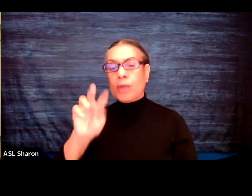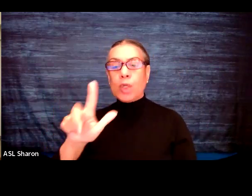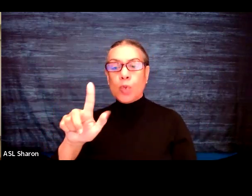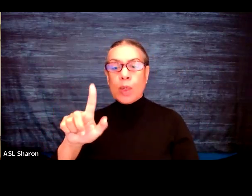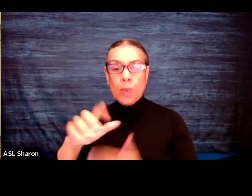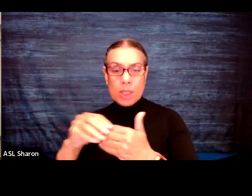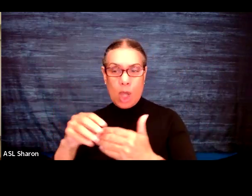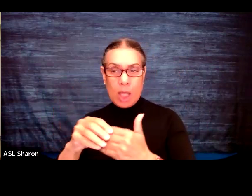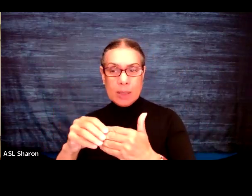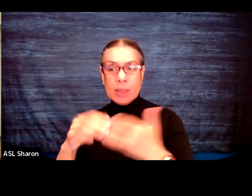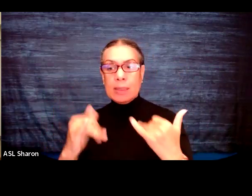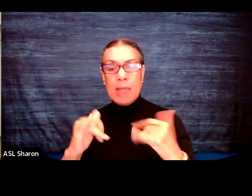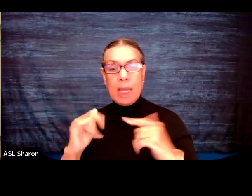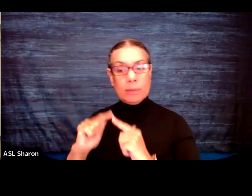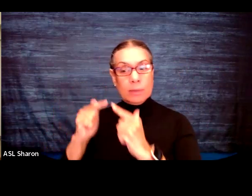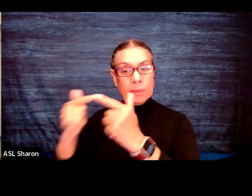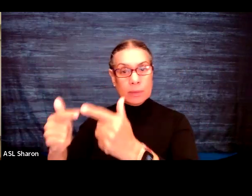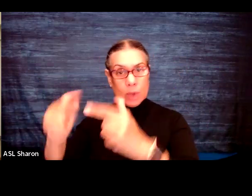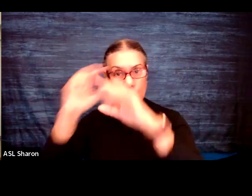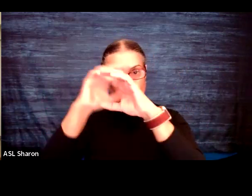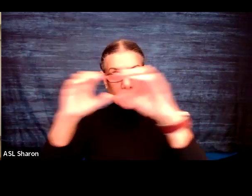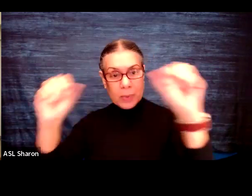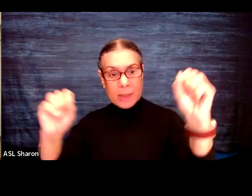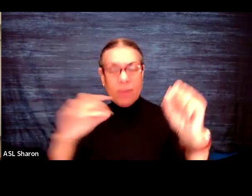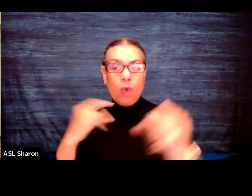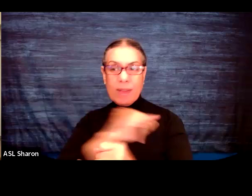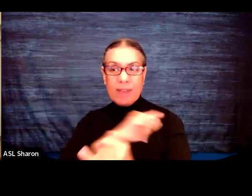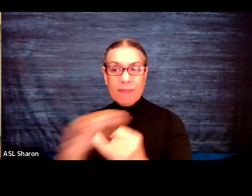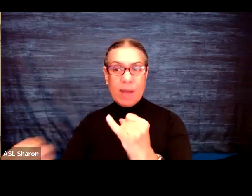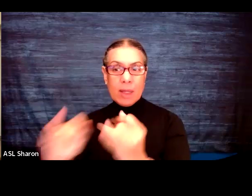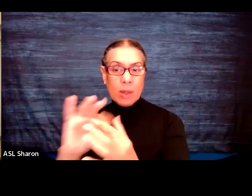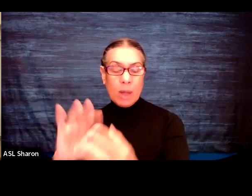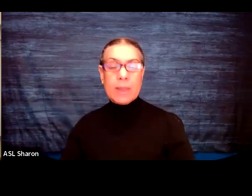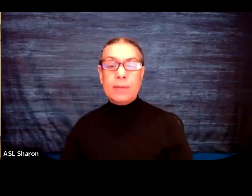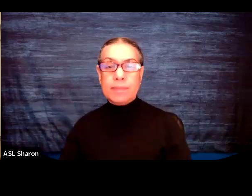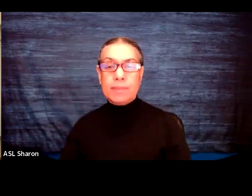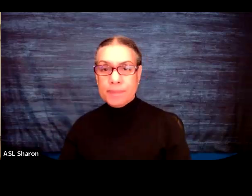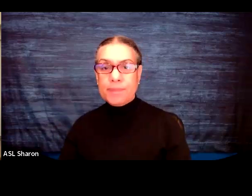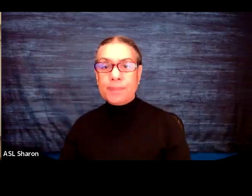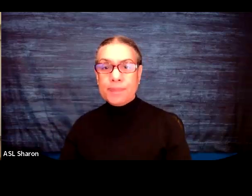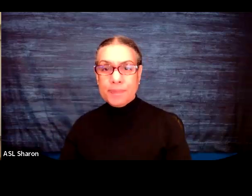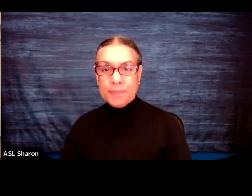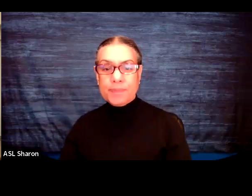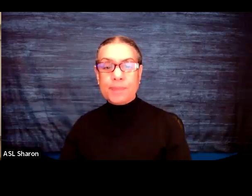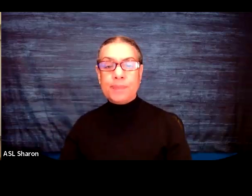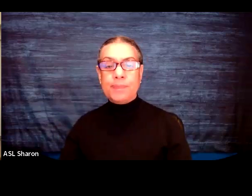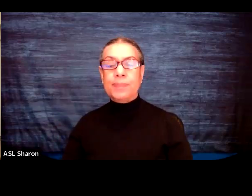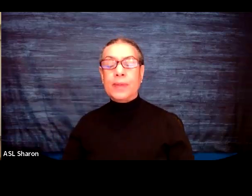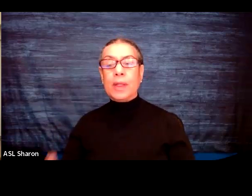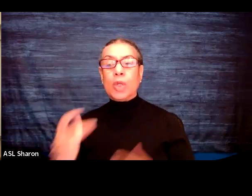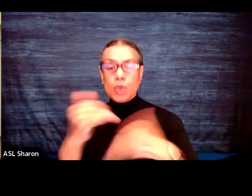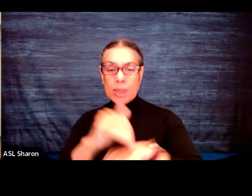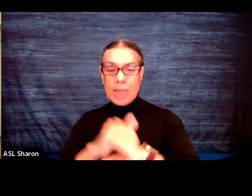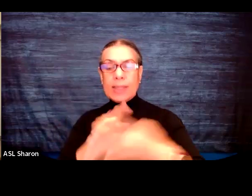$4,138,421. Now I'd like to turn it over to the superintendent for any final comments. Wonderful. So tonight's grants package includes